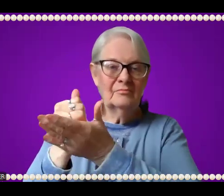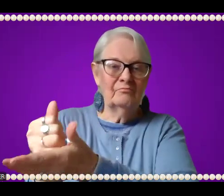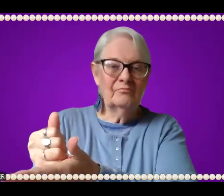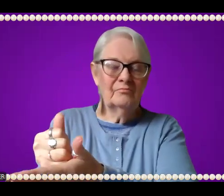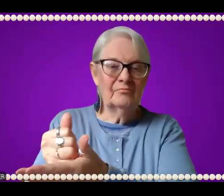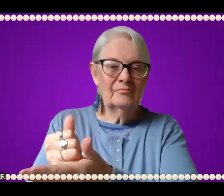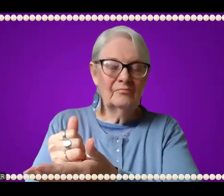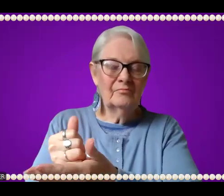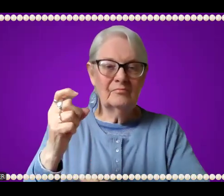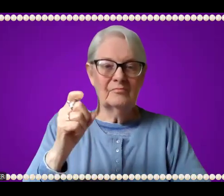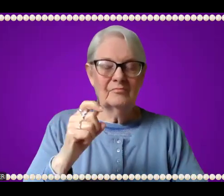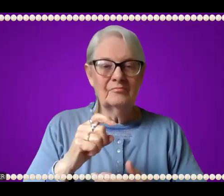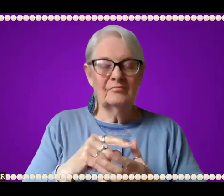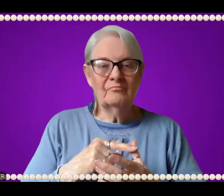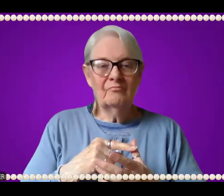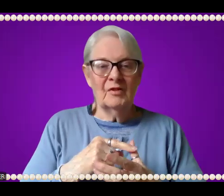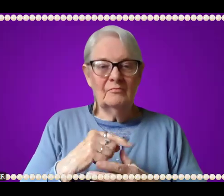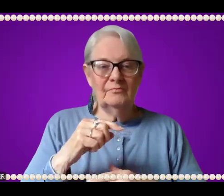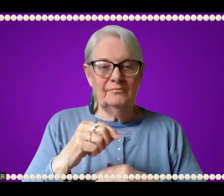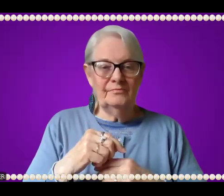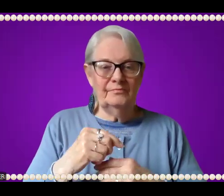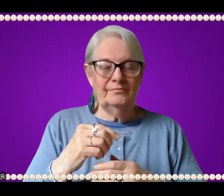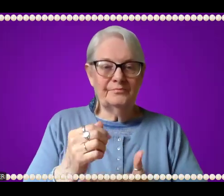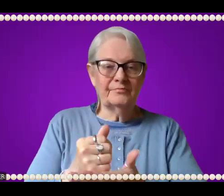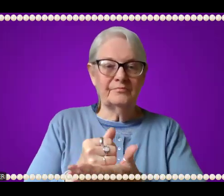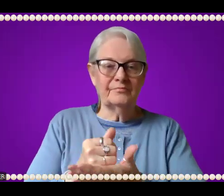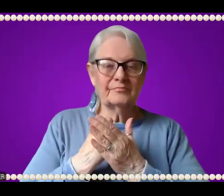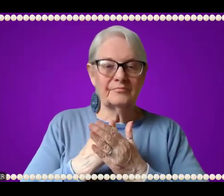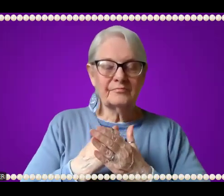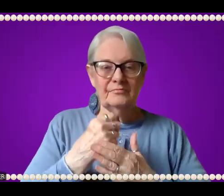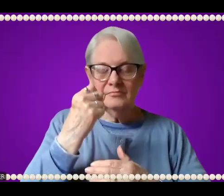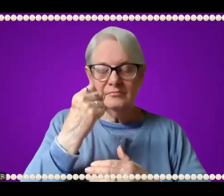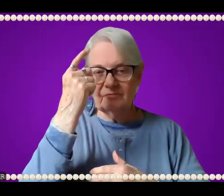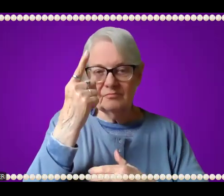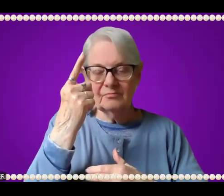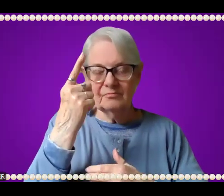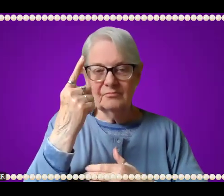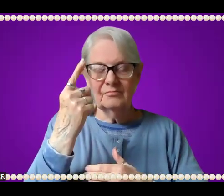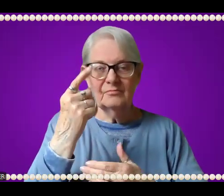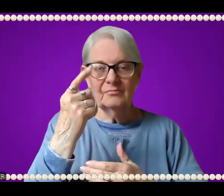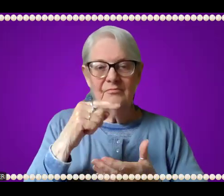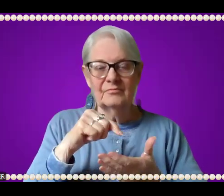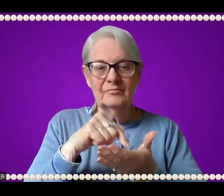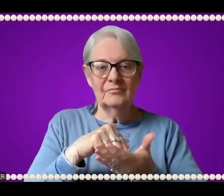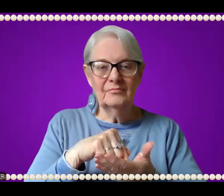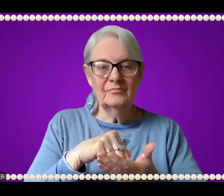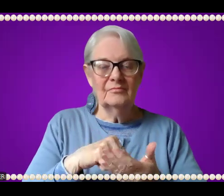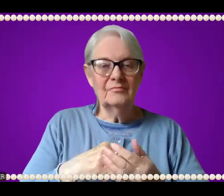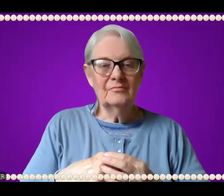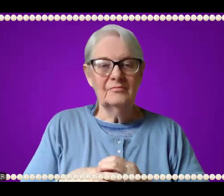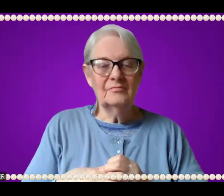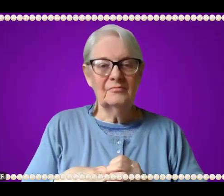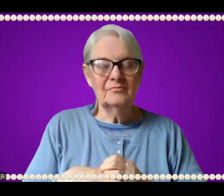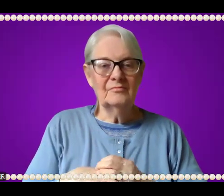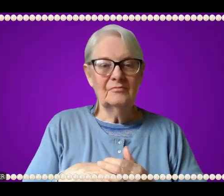book of something, explain the book of something else, you'll get this level of intensity and learn from it because